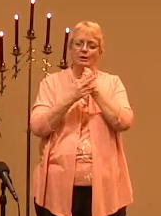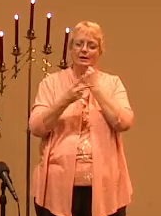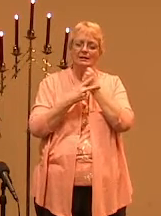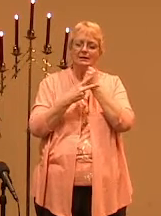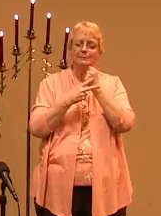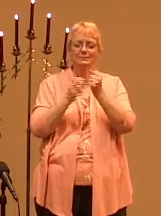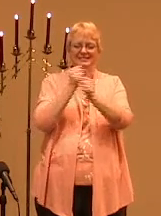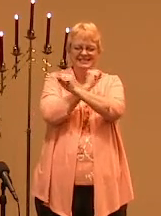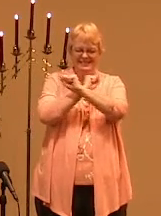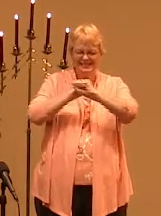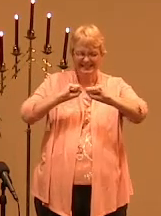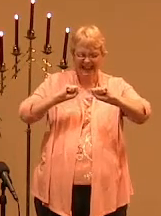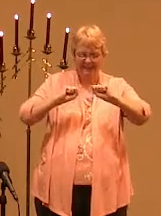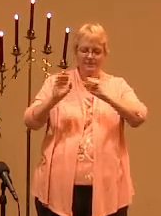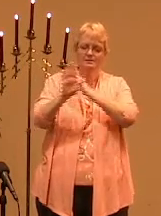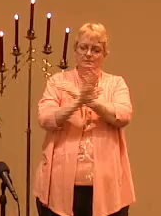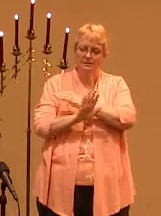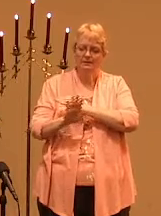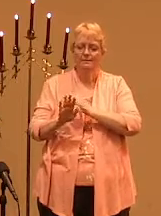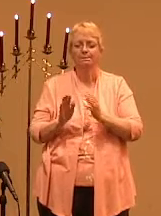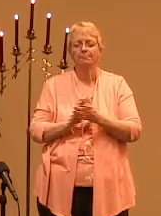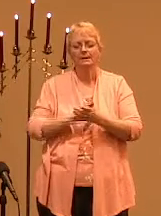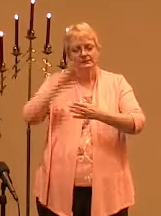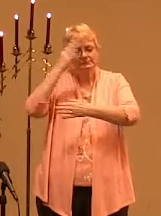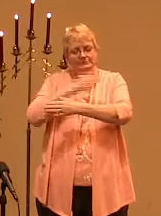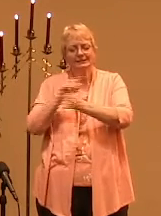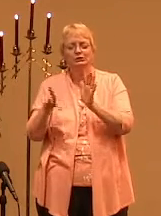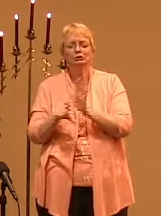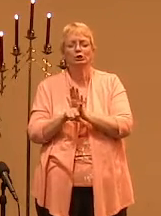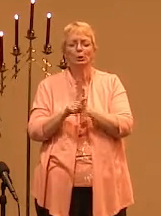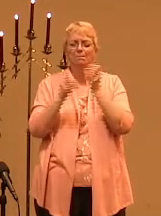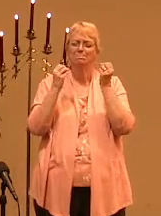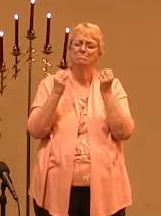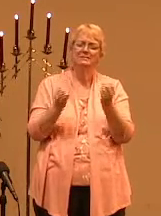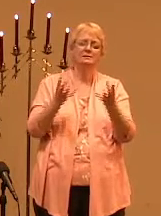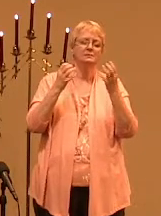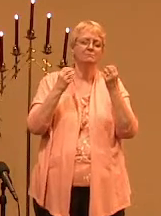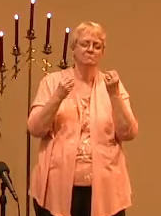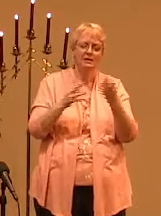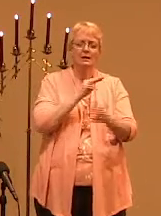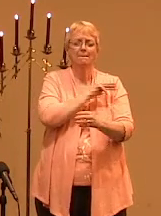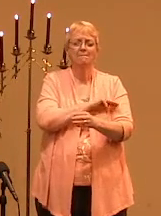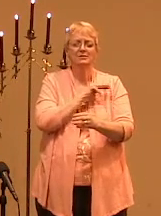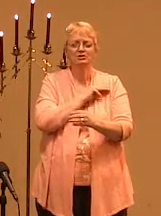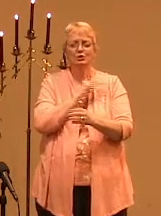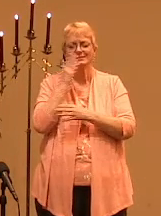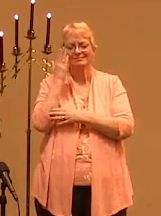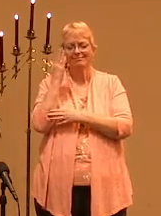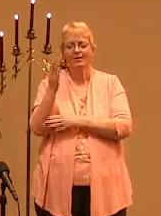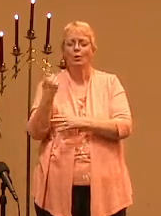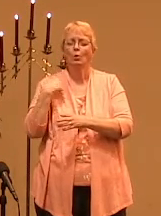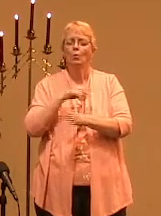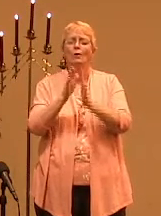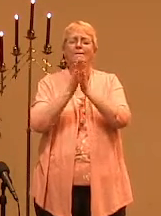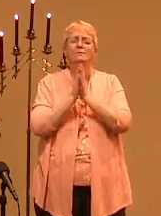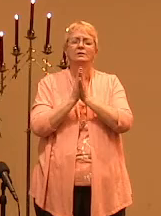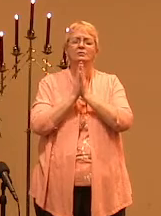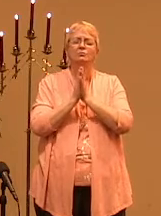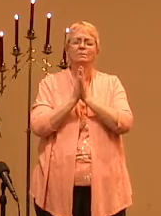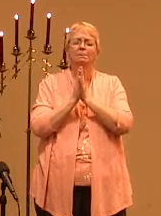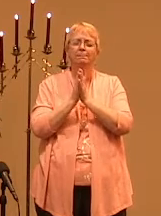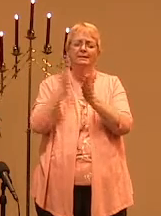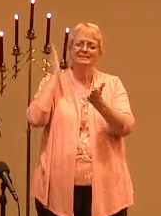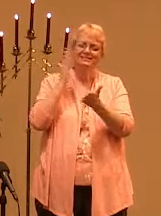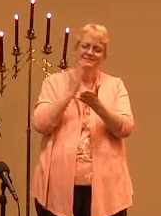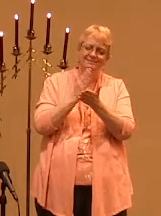daughter Priscilla, son-in-law Dan, and the many, many, many others that they are working with. We pray, Lord God, that you would minimize the